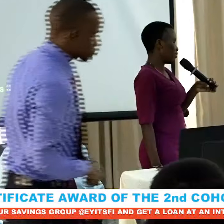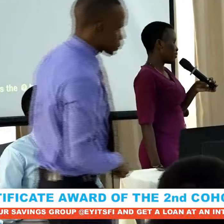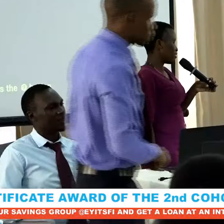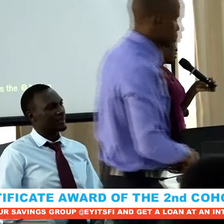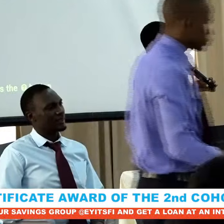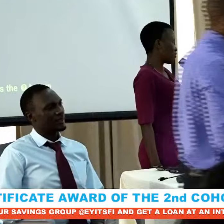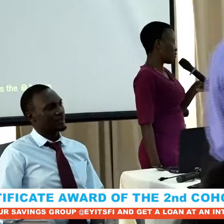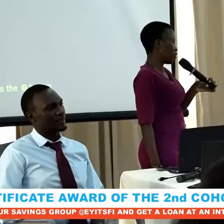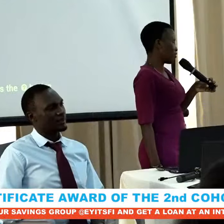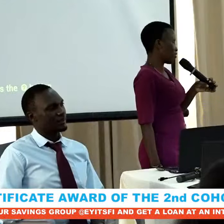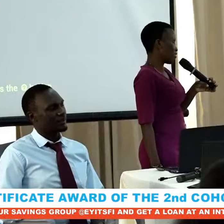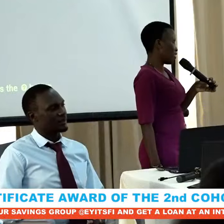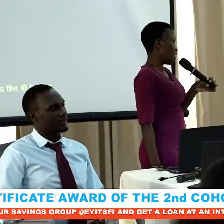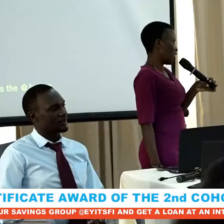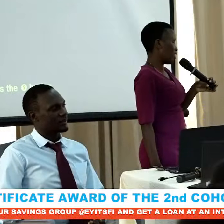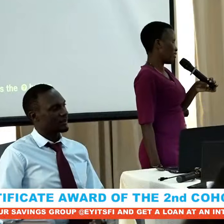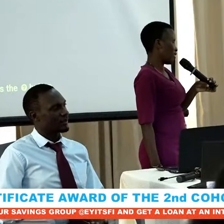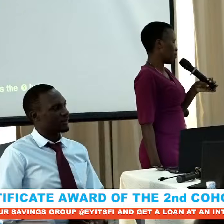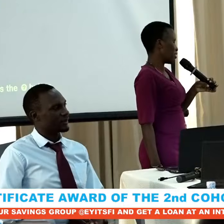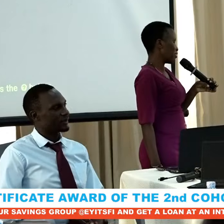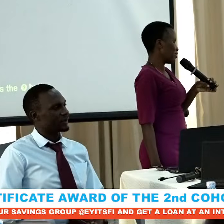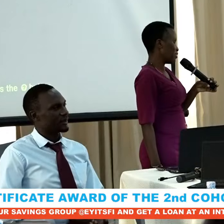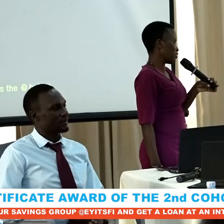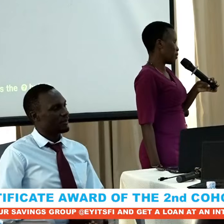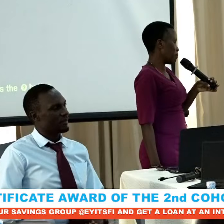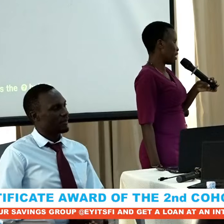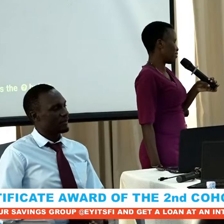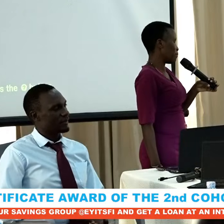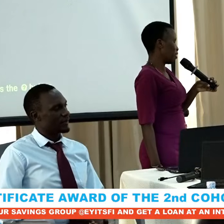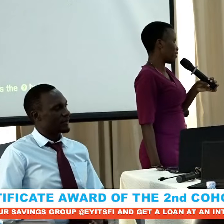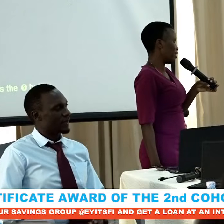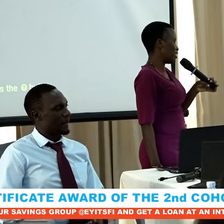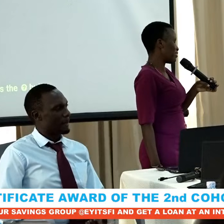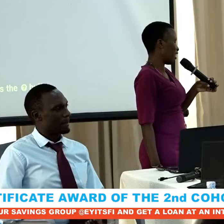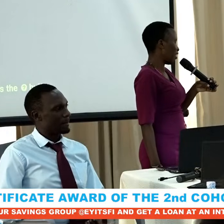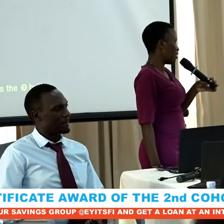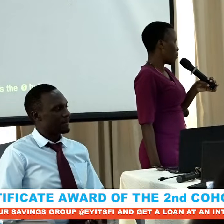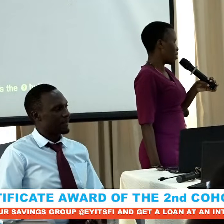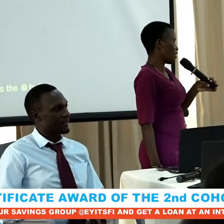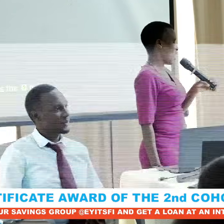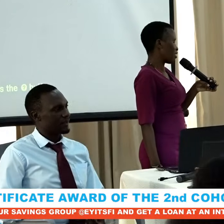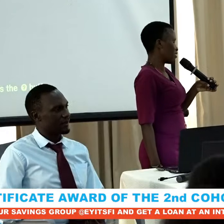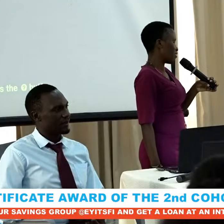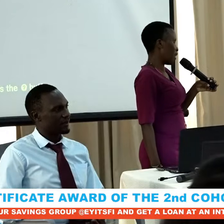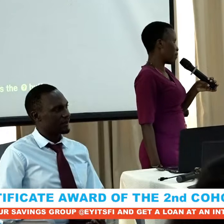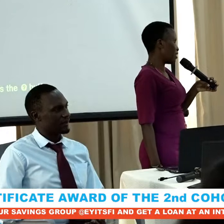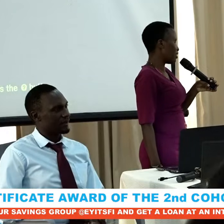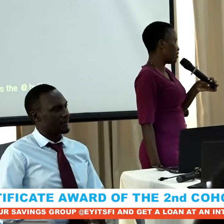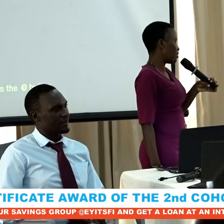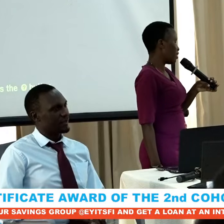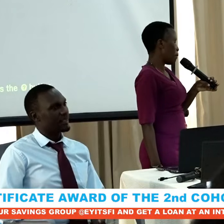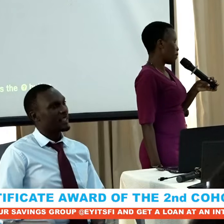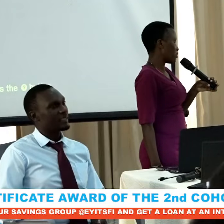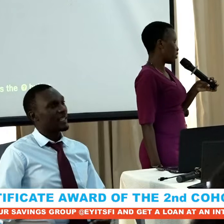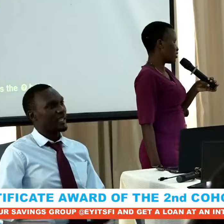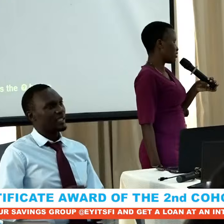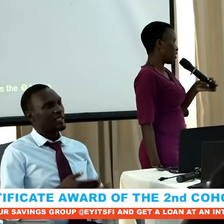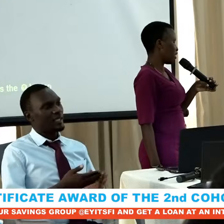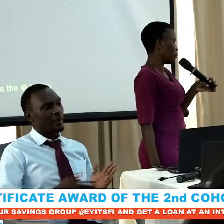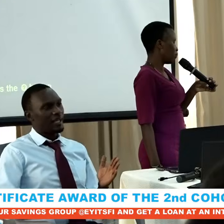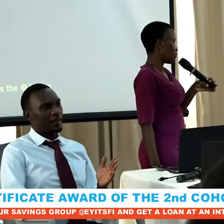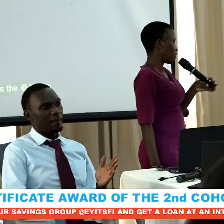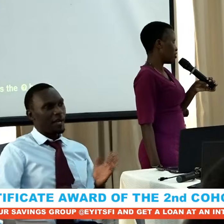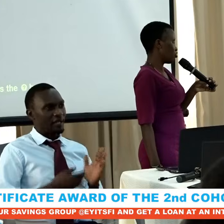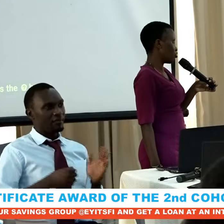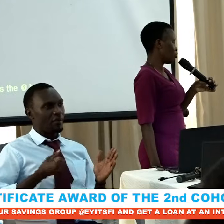now, it is not a disability. It may be a disability later when the act is amended, but right